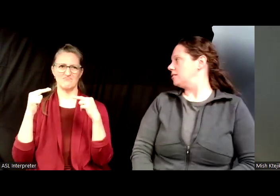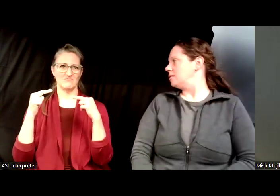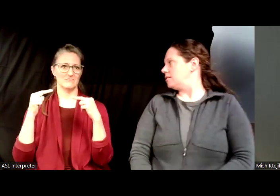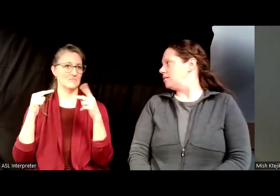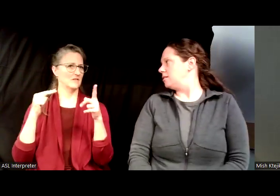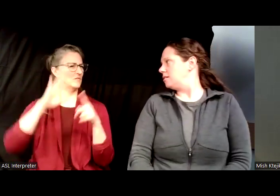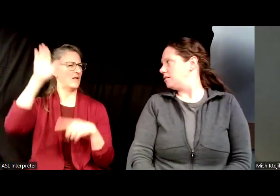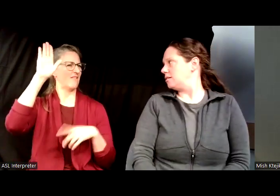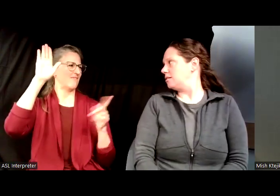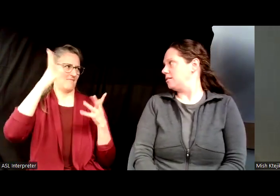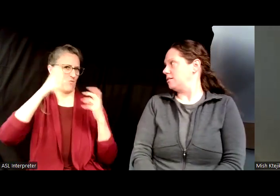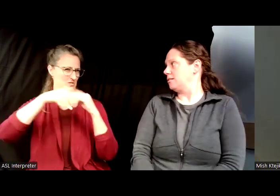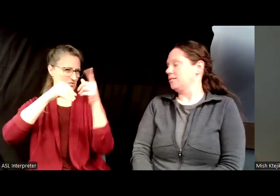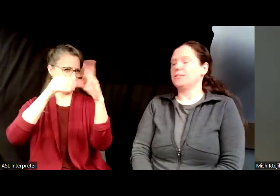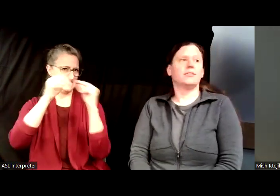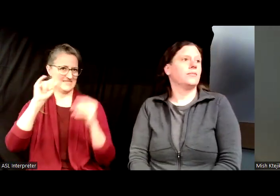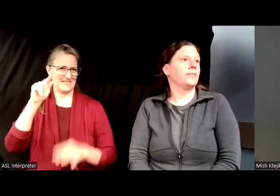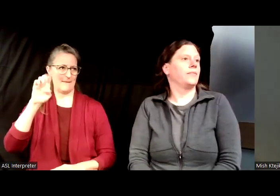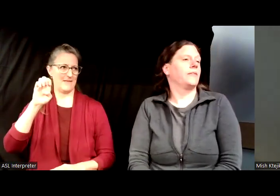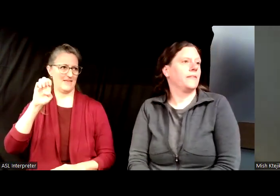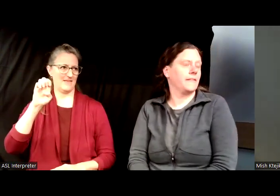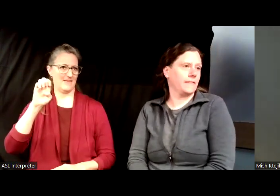Okay, you answered yes, no?